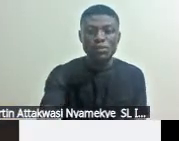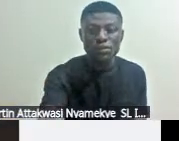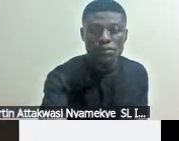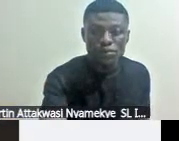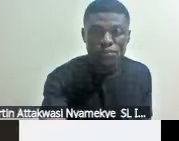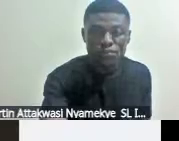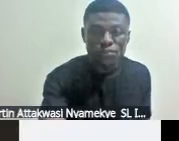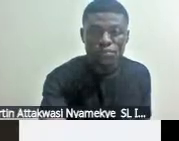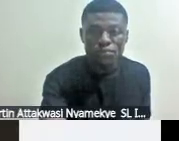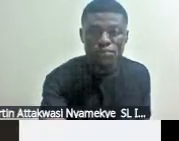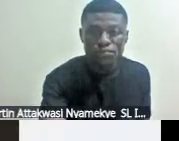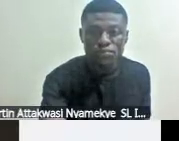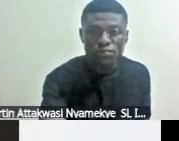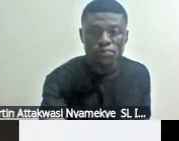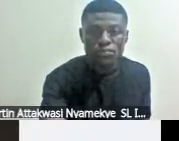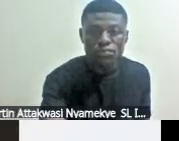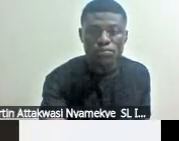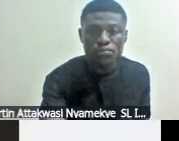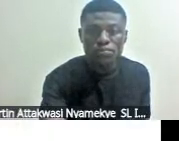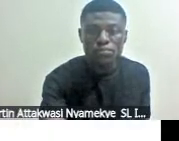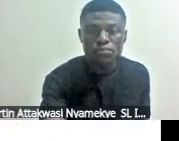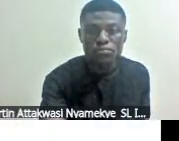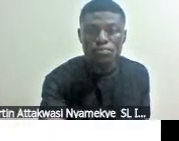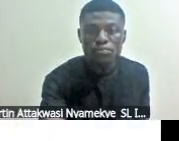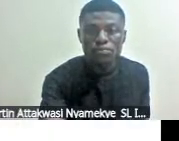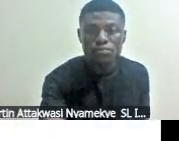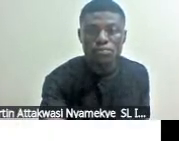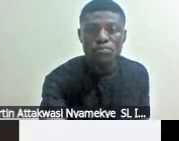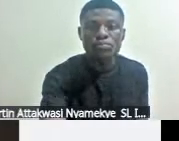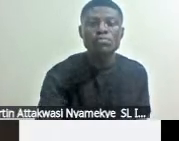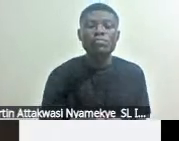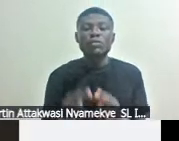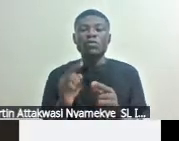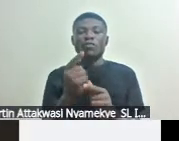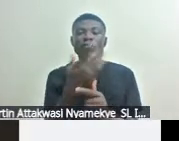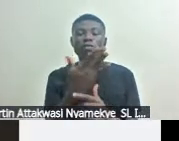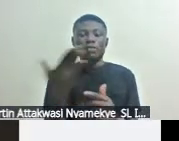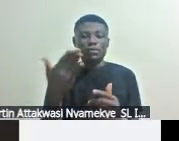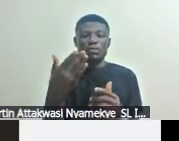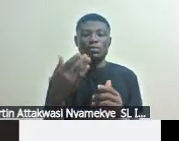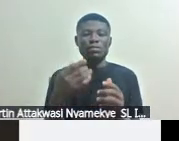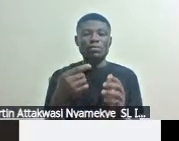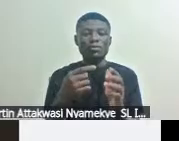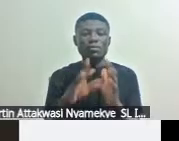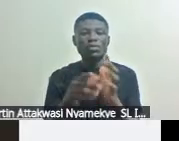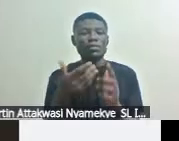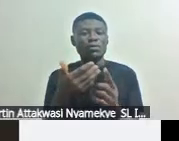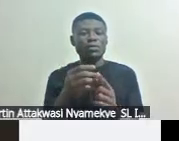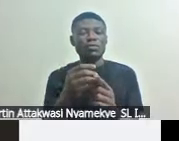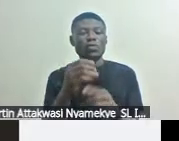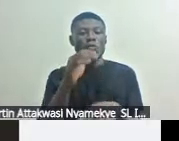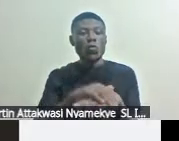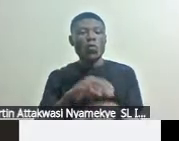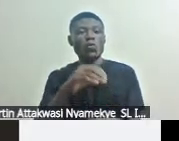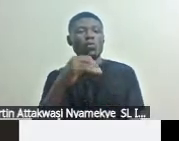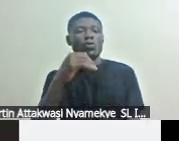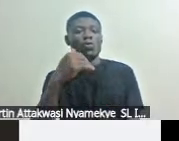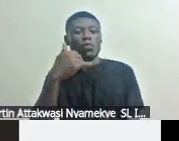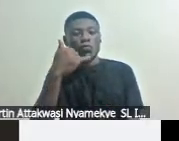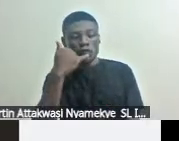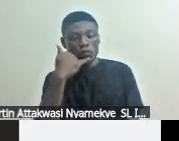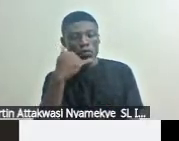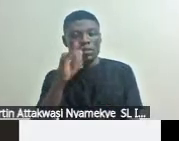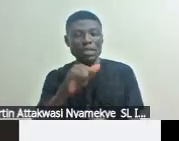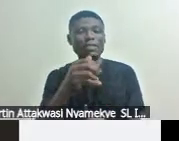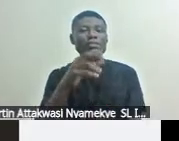So first thing I want to show is a really neat feature on Android. It's called reading mode. And this is